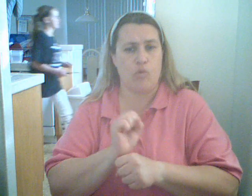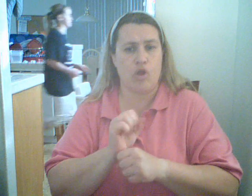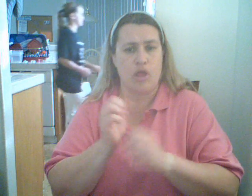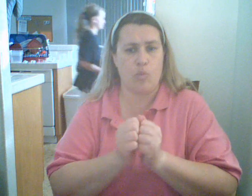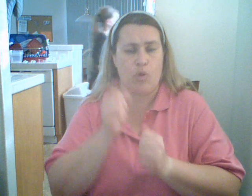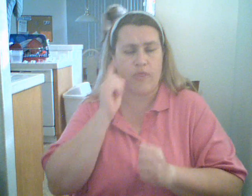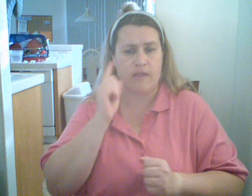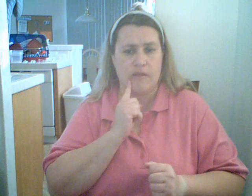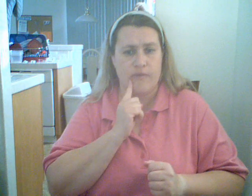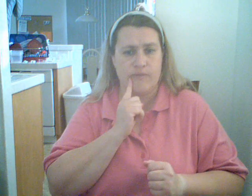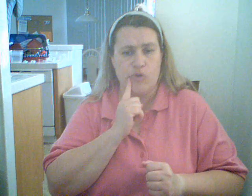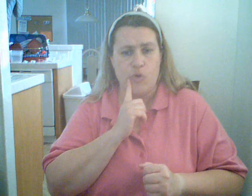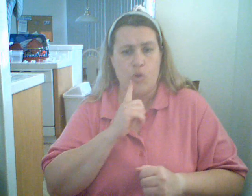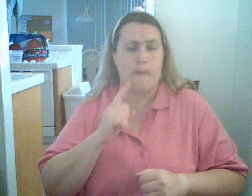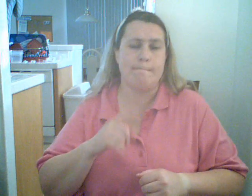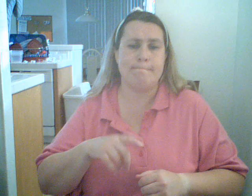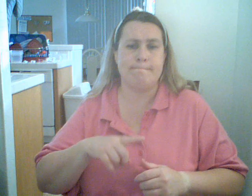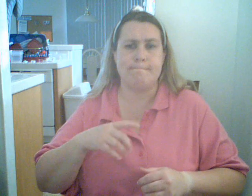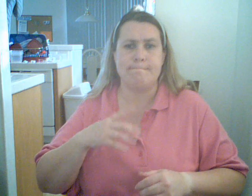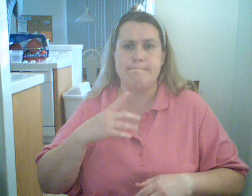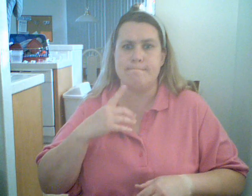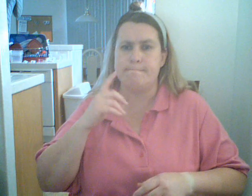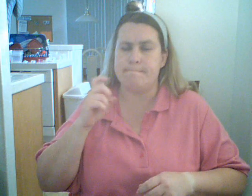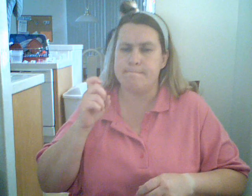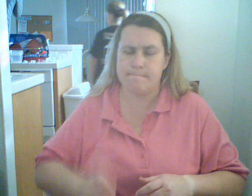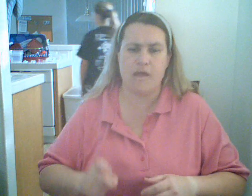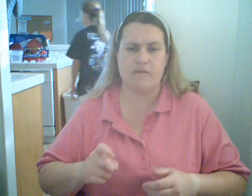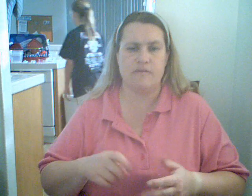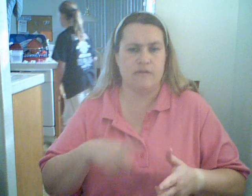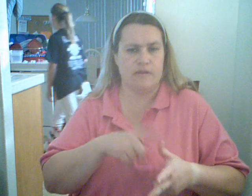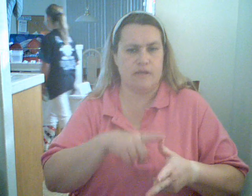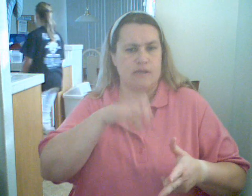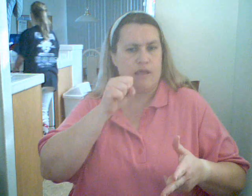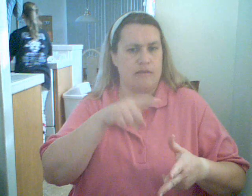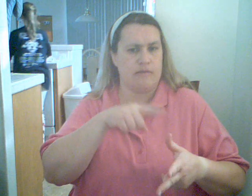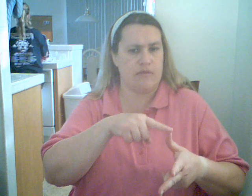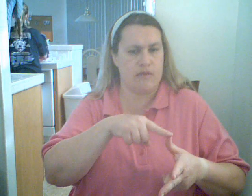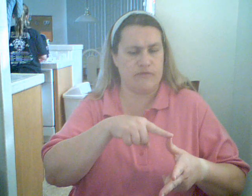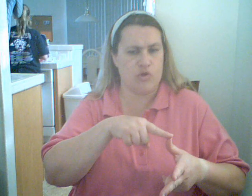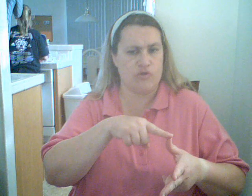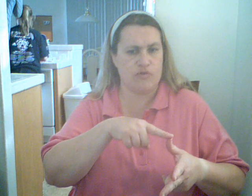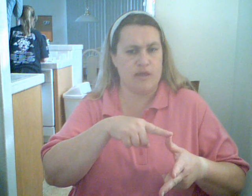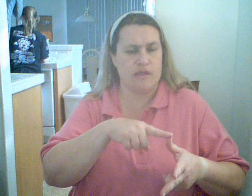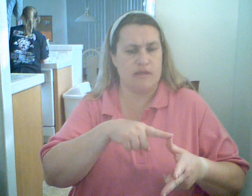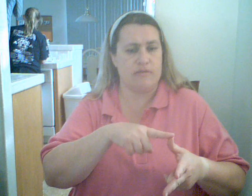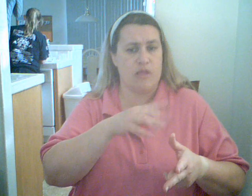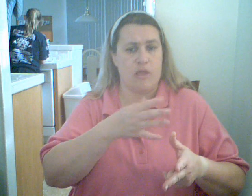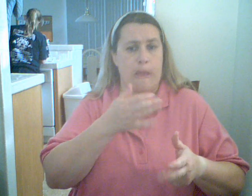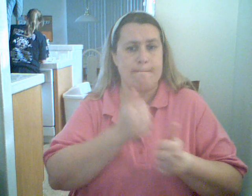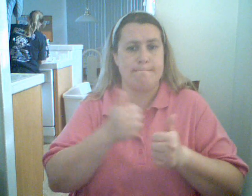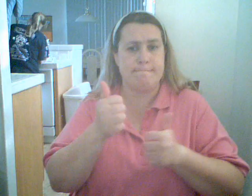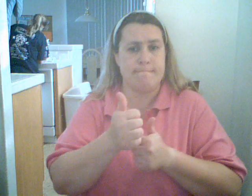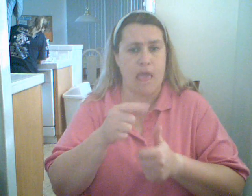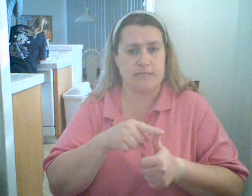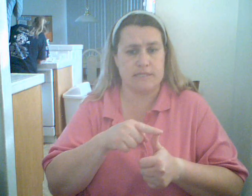the performance tests. So once you take the written test, if you pass it, you then have 5